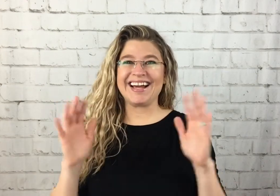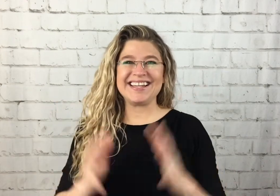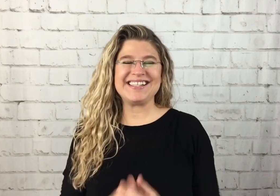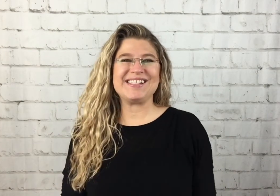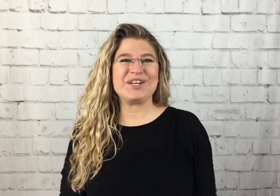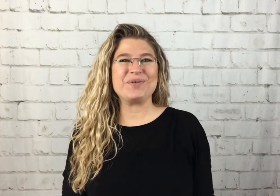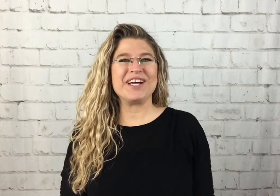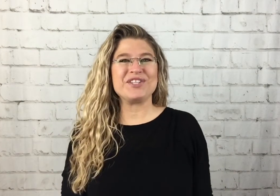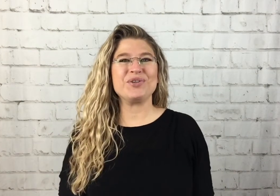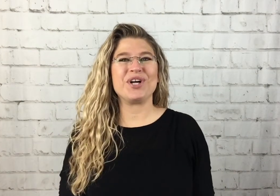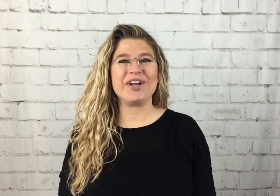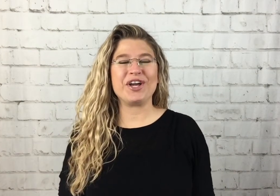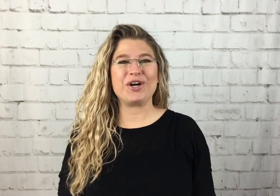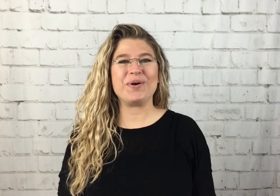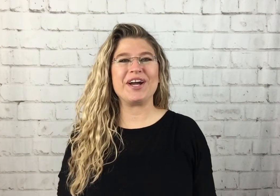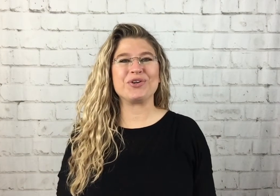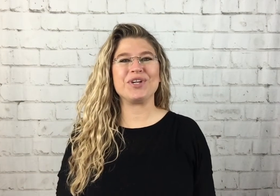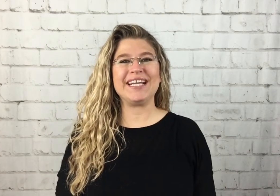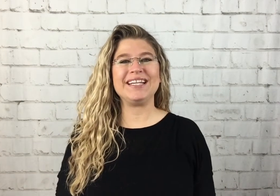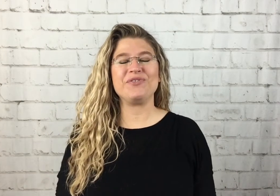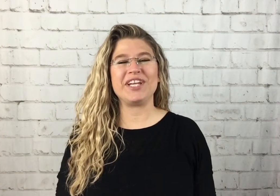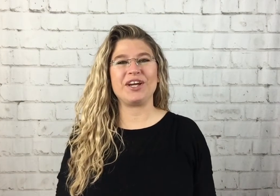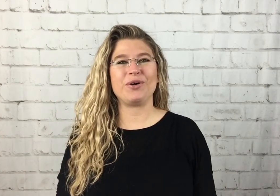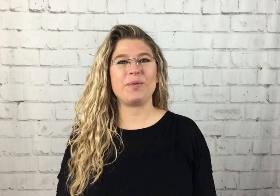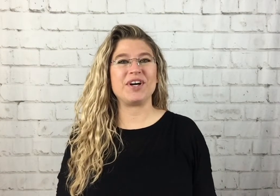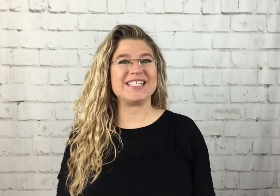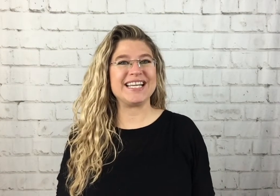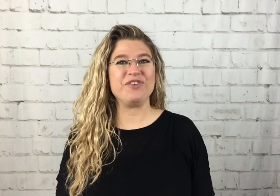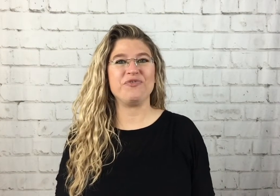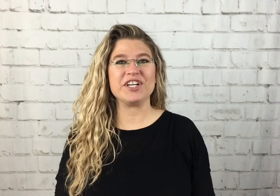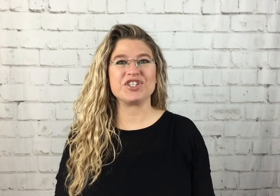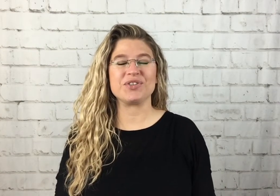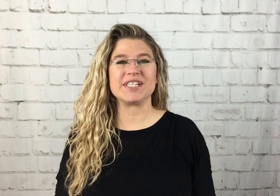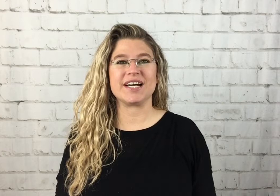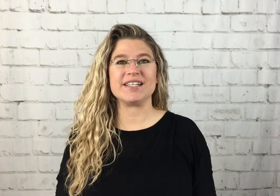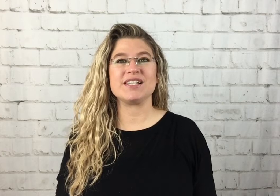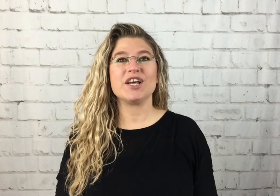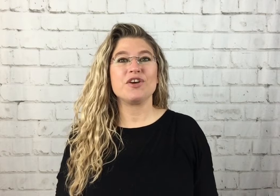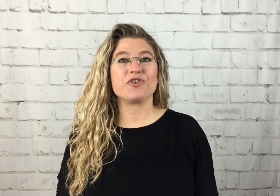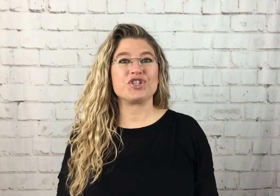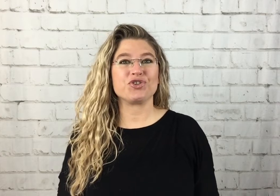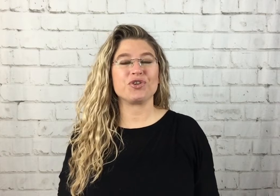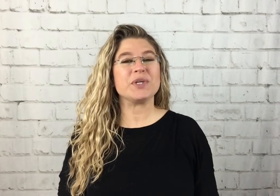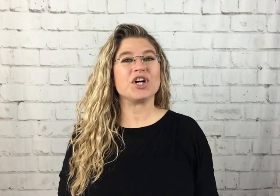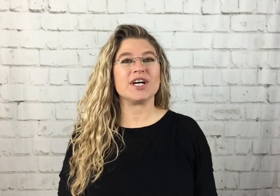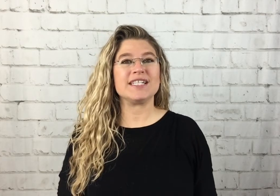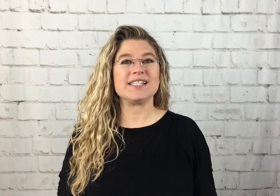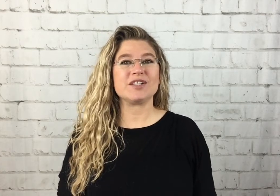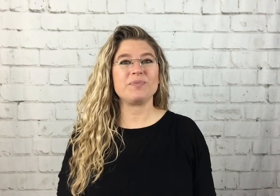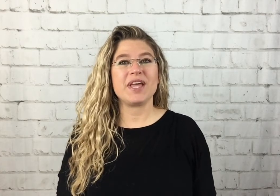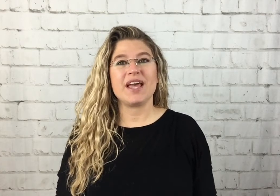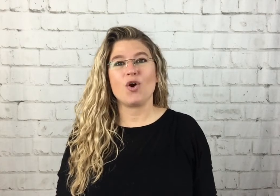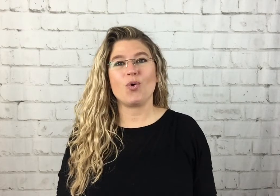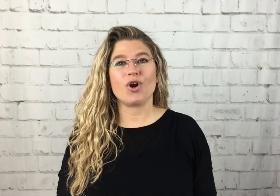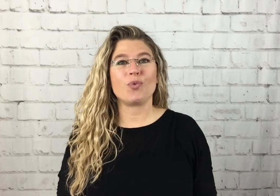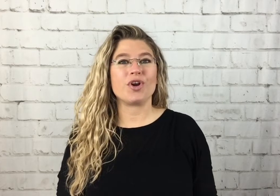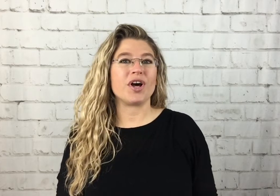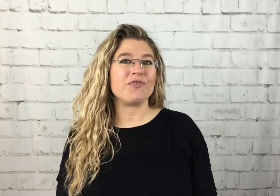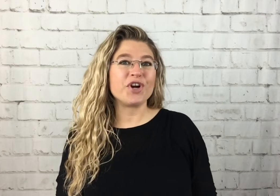Guys, so not too long ago I created a video about 10 functional signs for children with autism or were